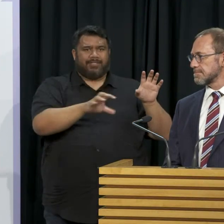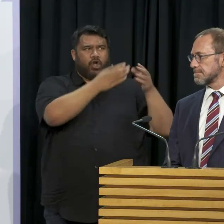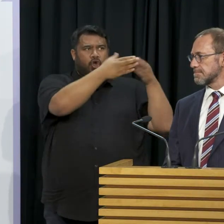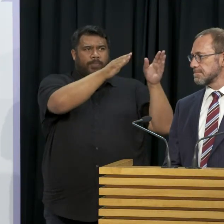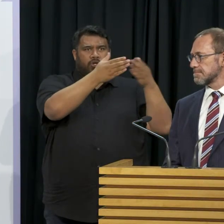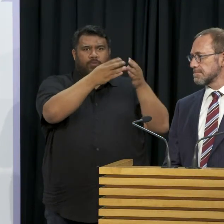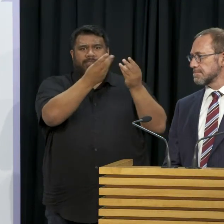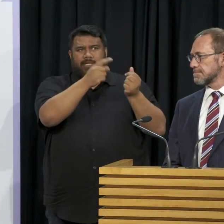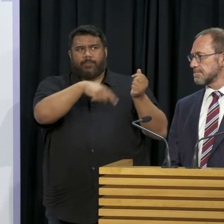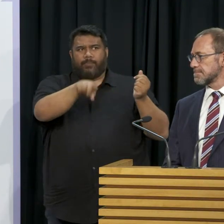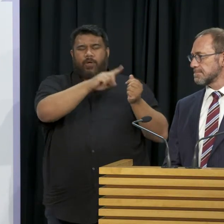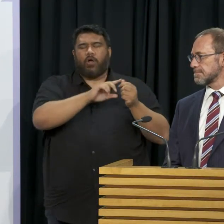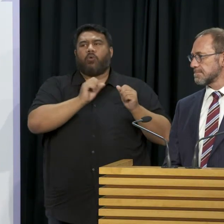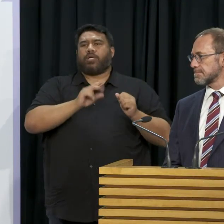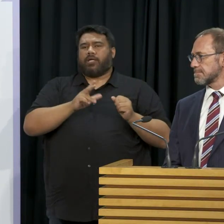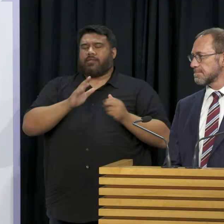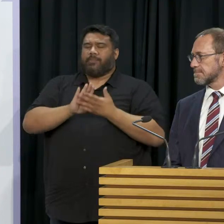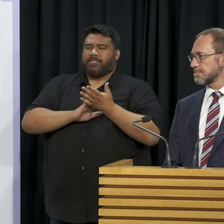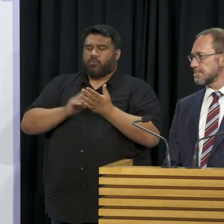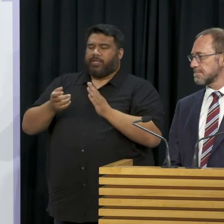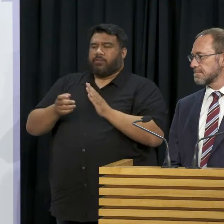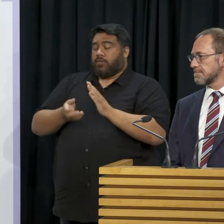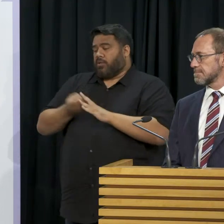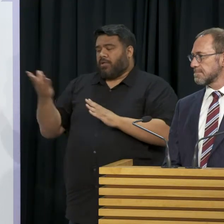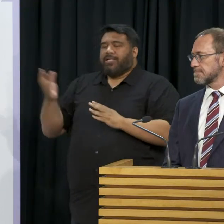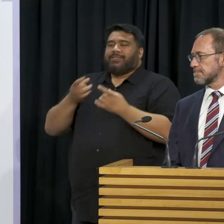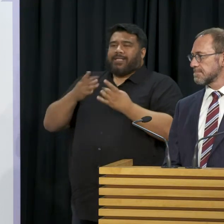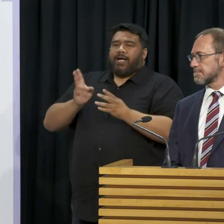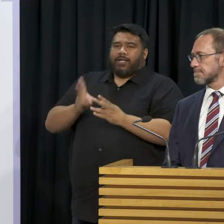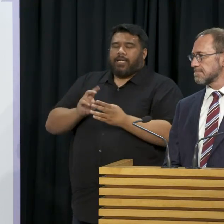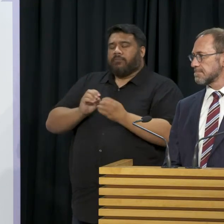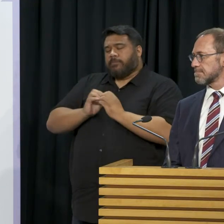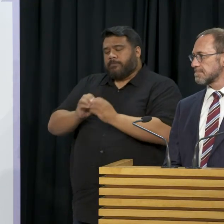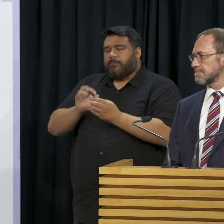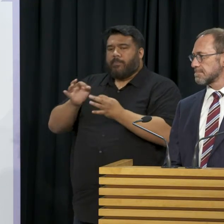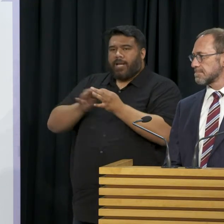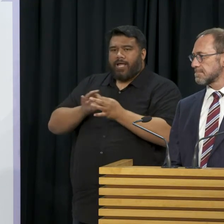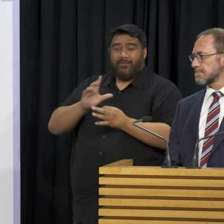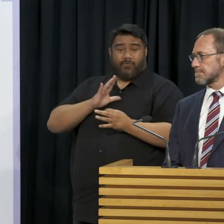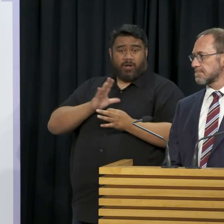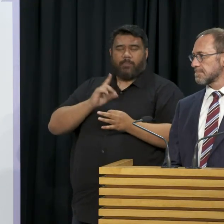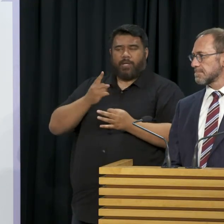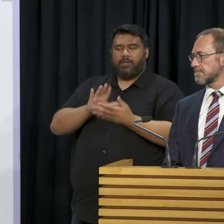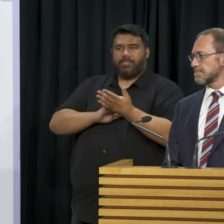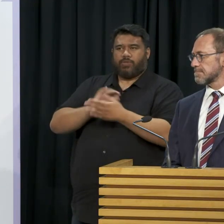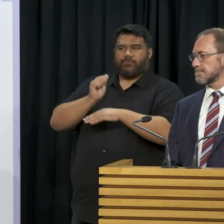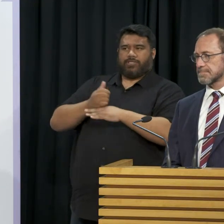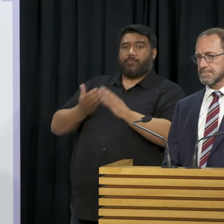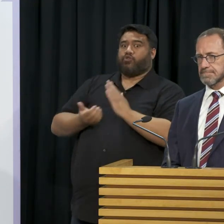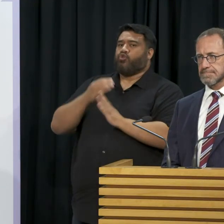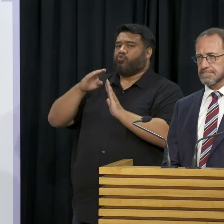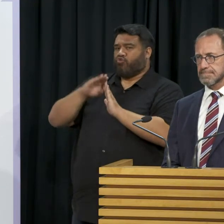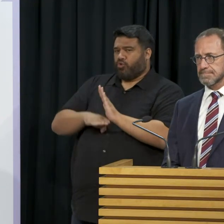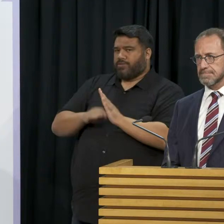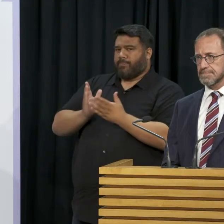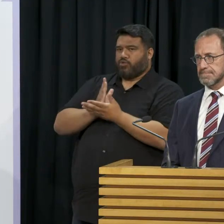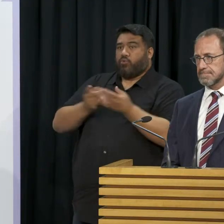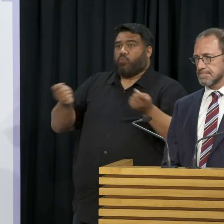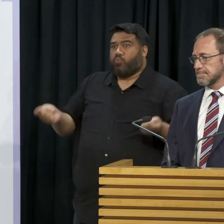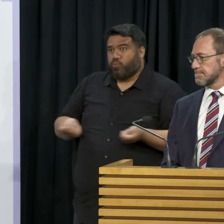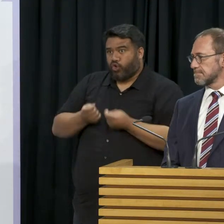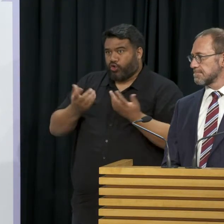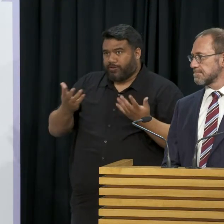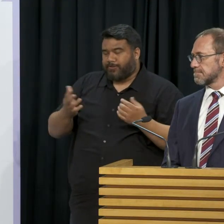those plans. And that's fine, but it does mean we need to set up different protocols to work around that and make that work. One of the things to